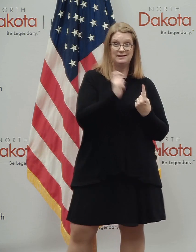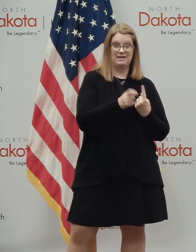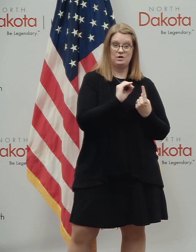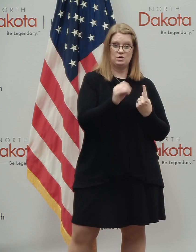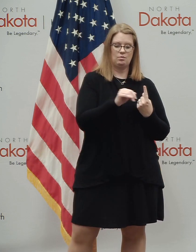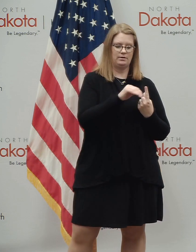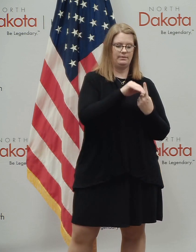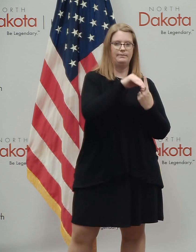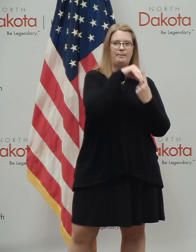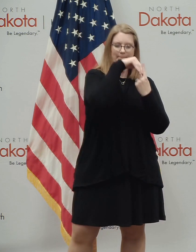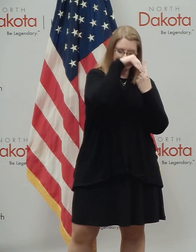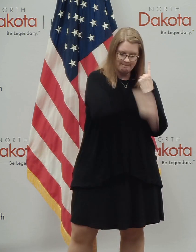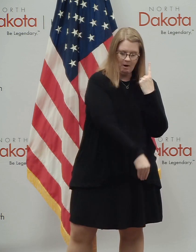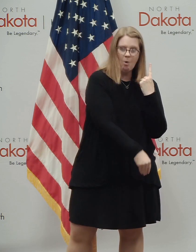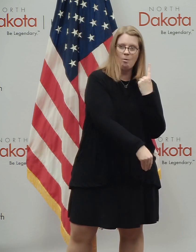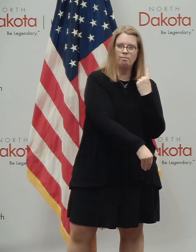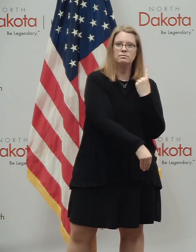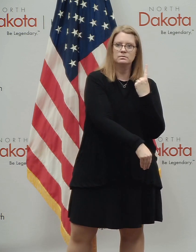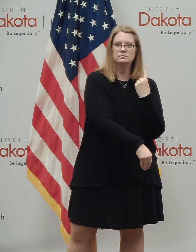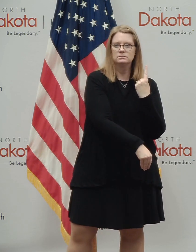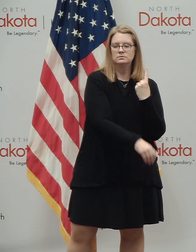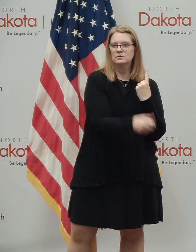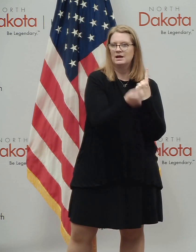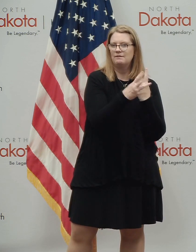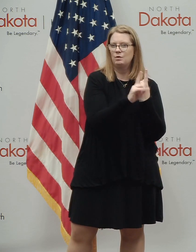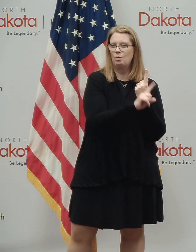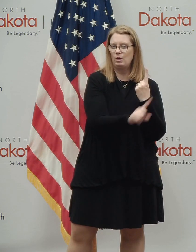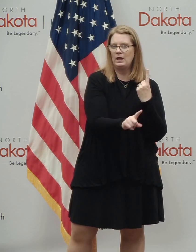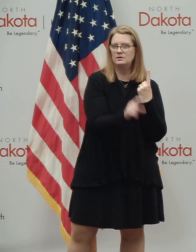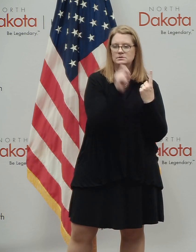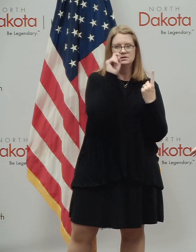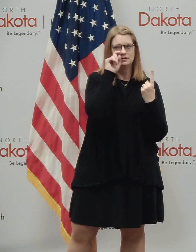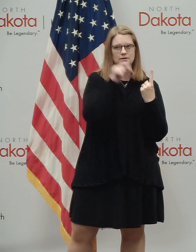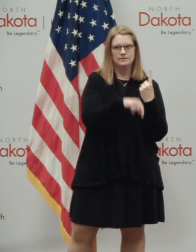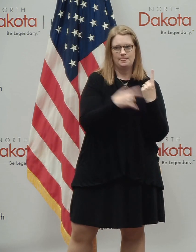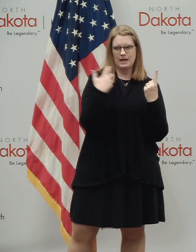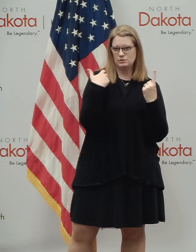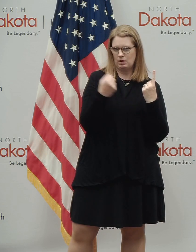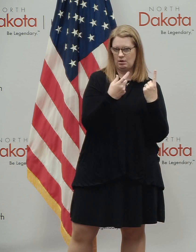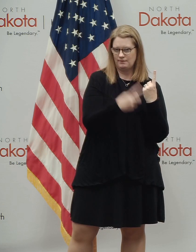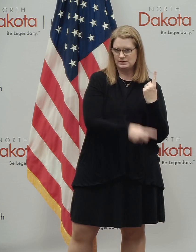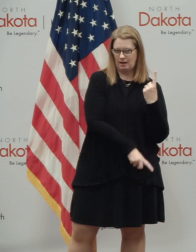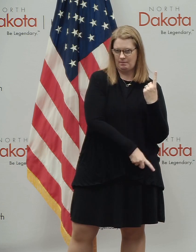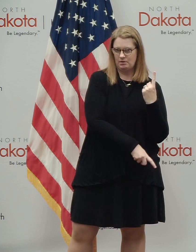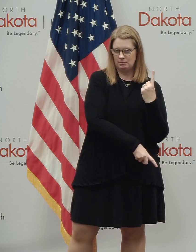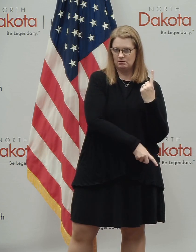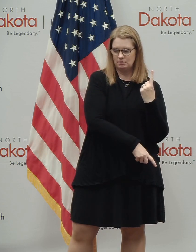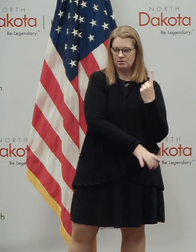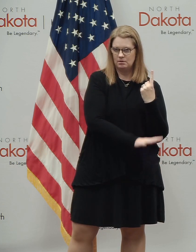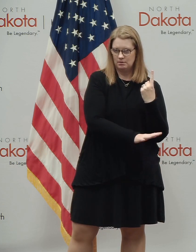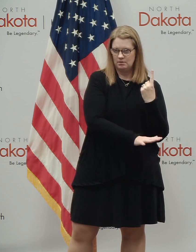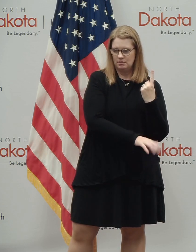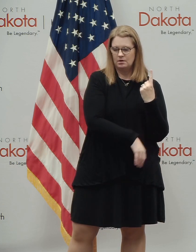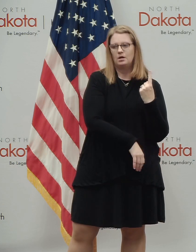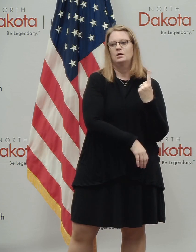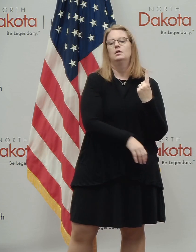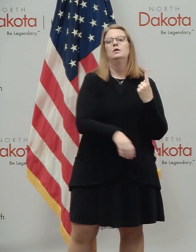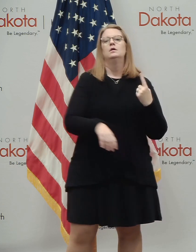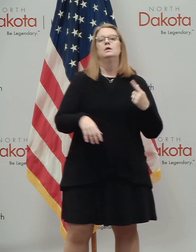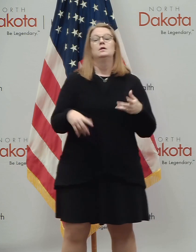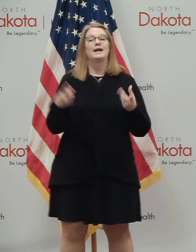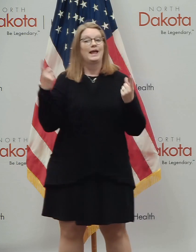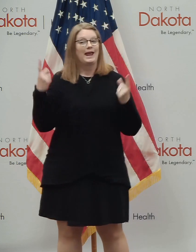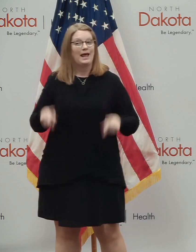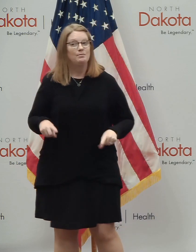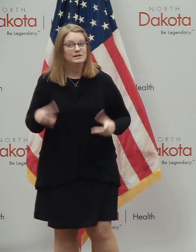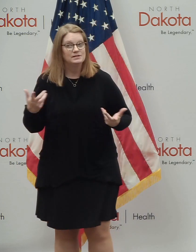would drop rapidly in a matter of weeks as the recoveries occurred. We would, if everyone gave it to no one. But it